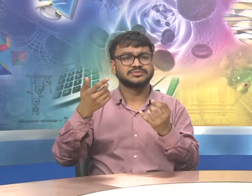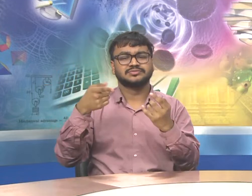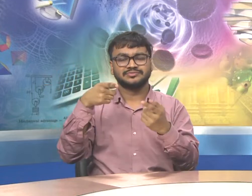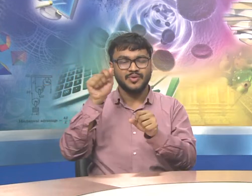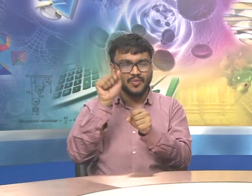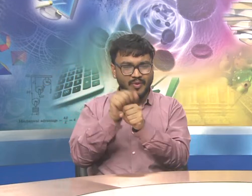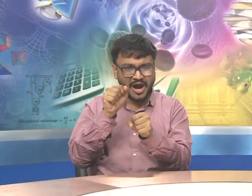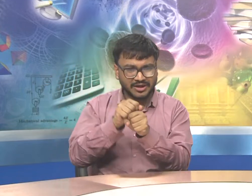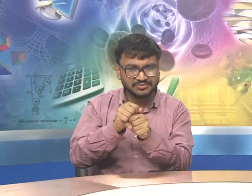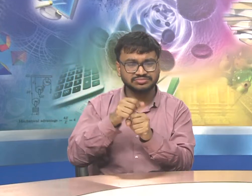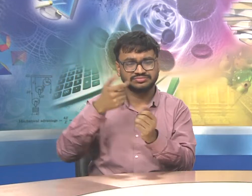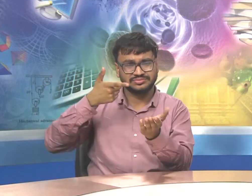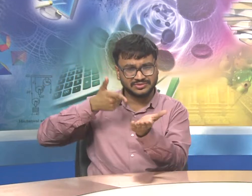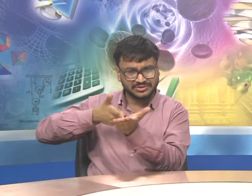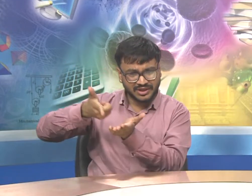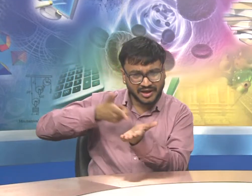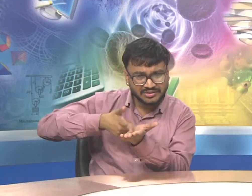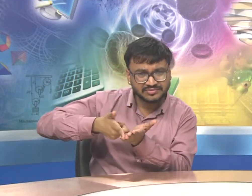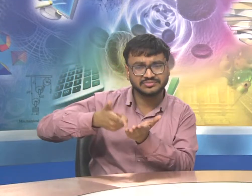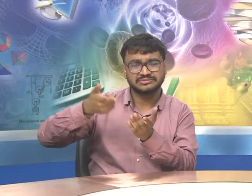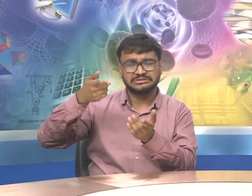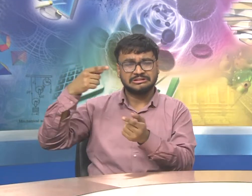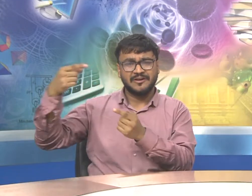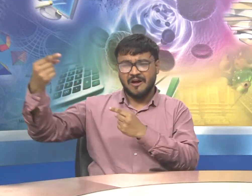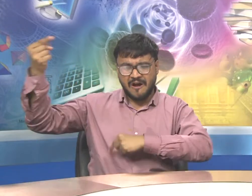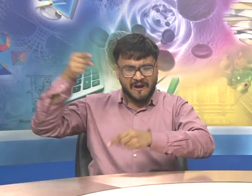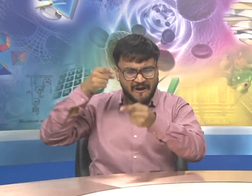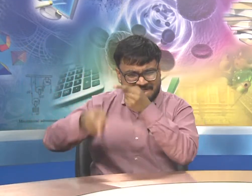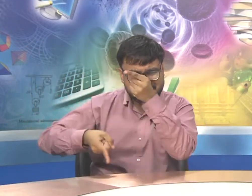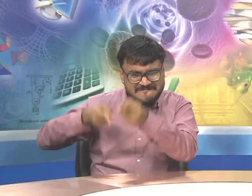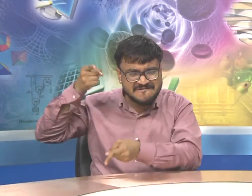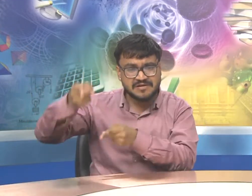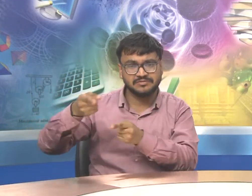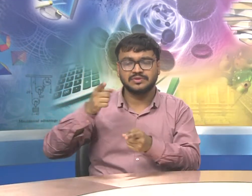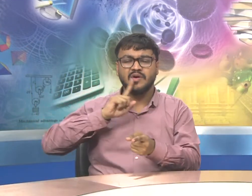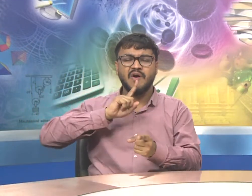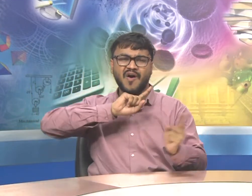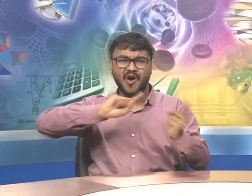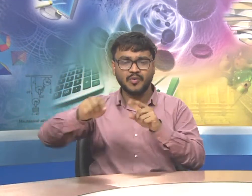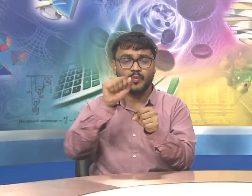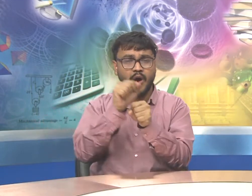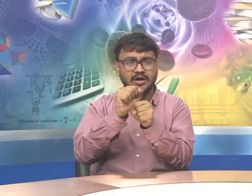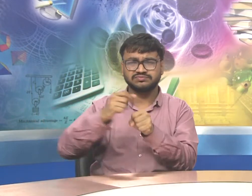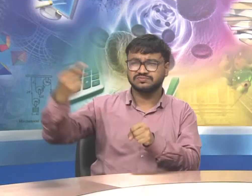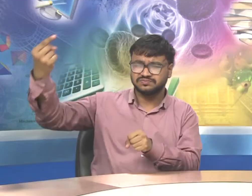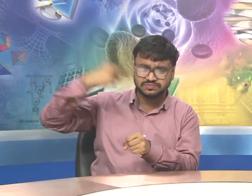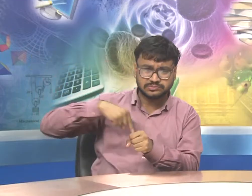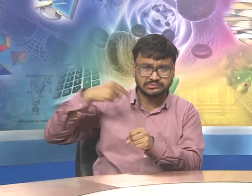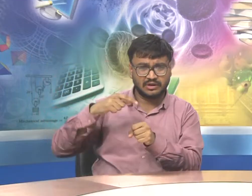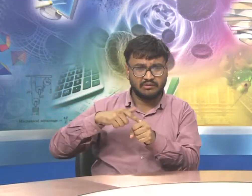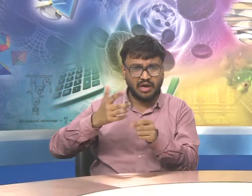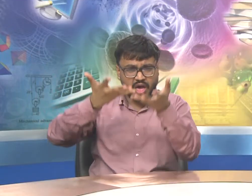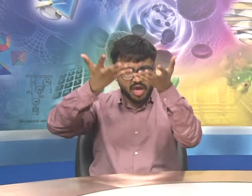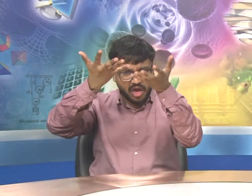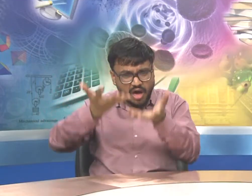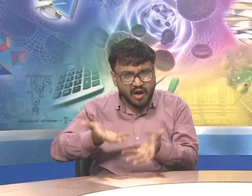The Supreme Court has also taken up the steps to free bounded laborers,